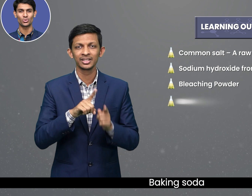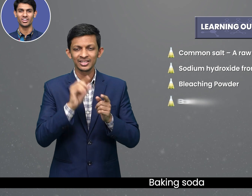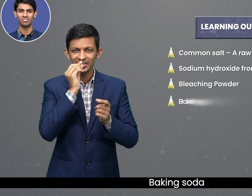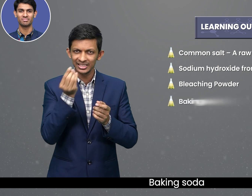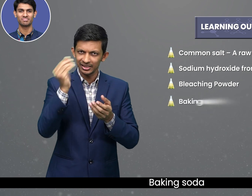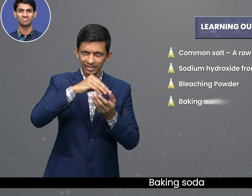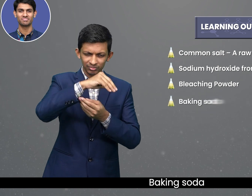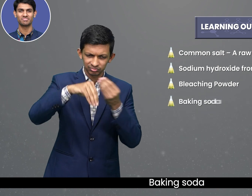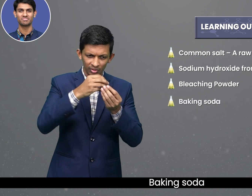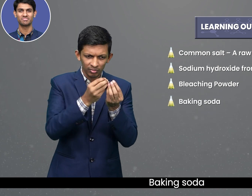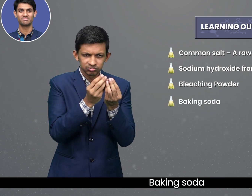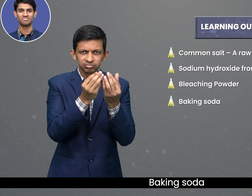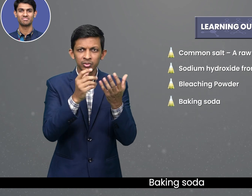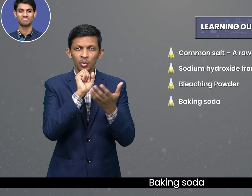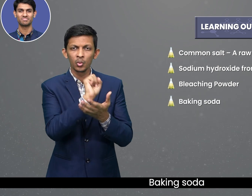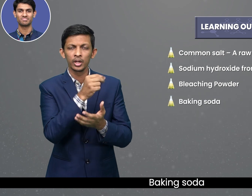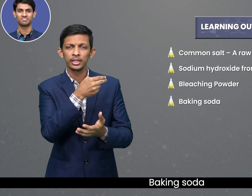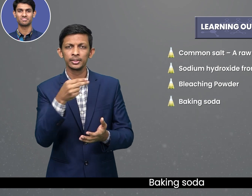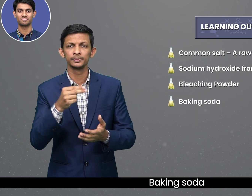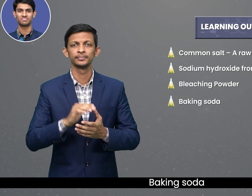baking soda,